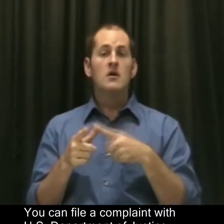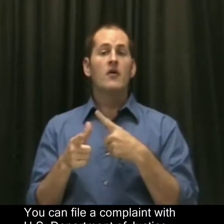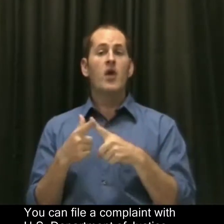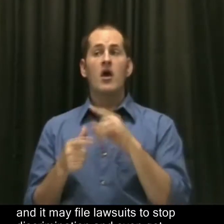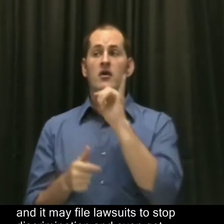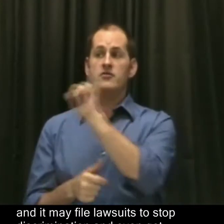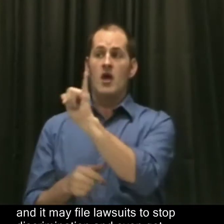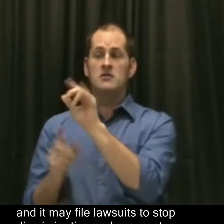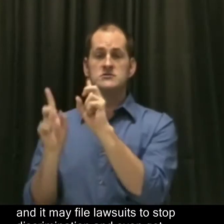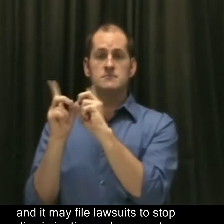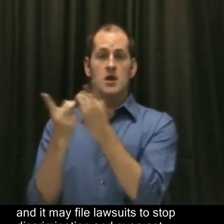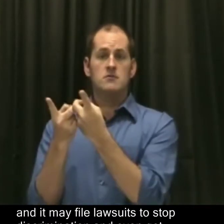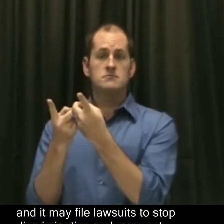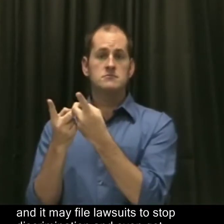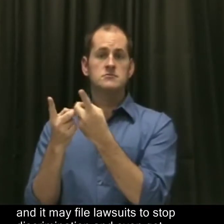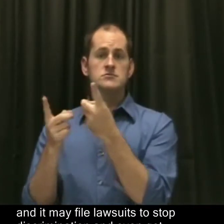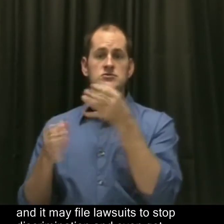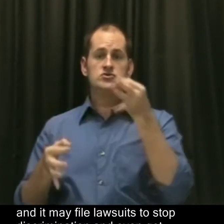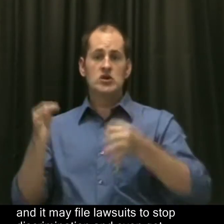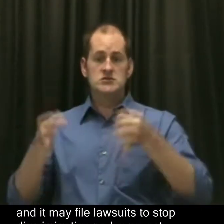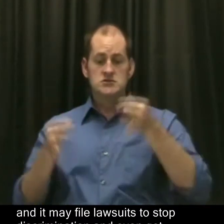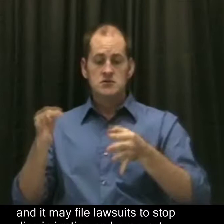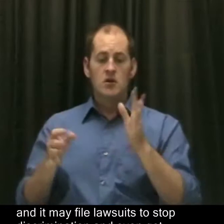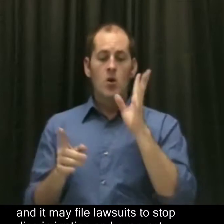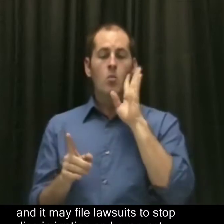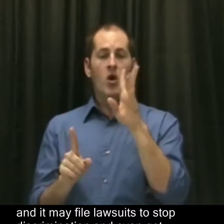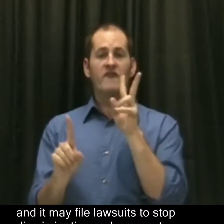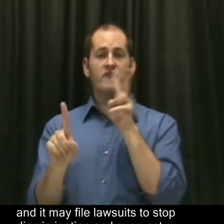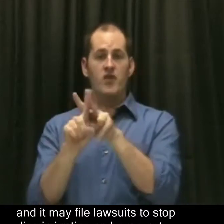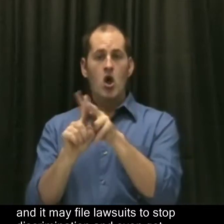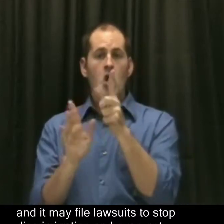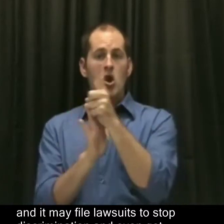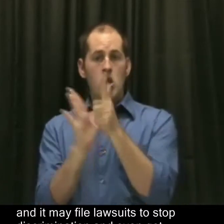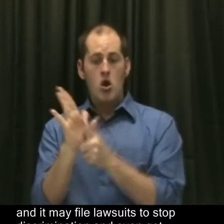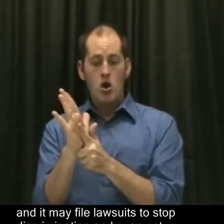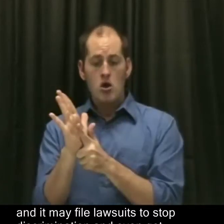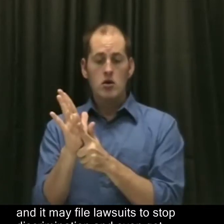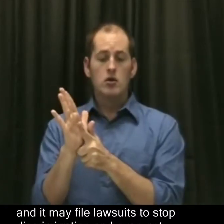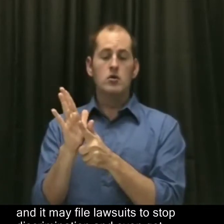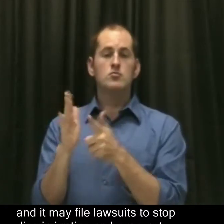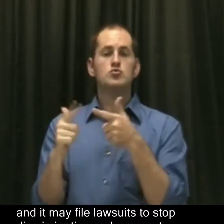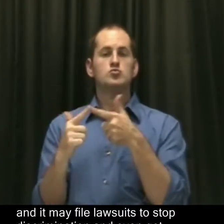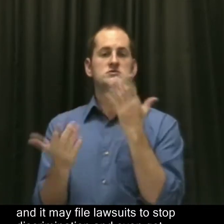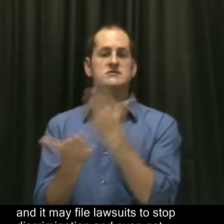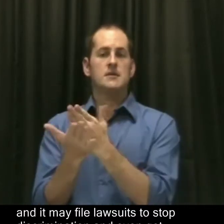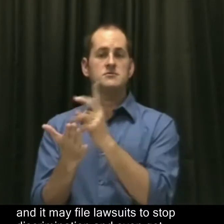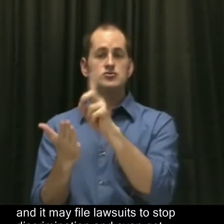And it may file lawsuits to stop discrimination and even get money damages and penalties.